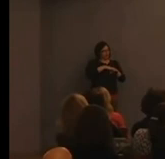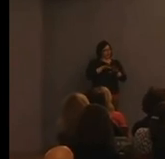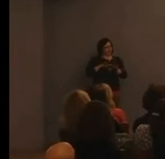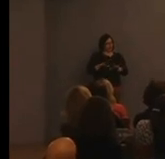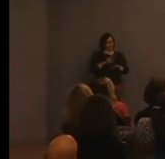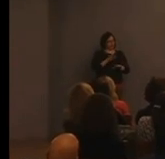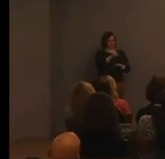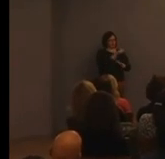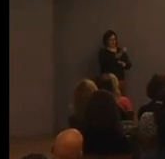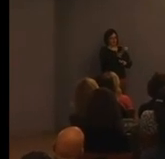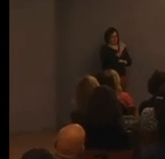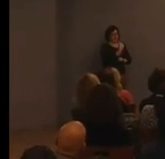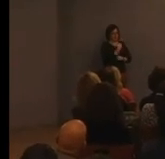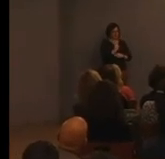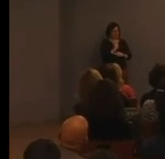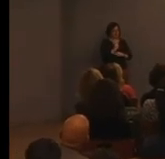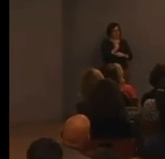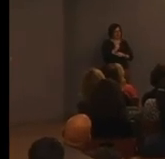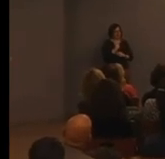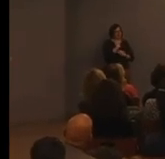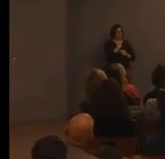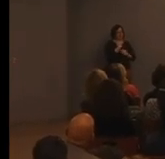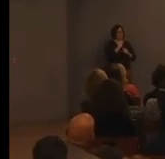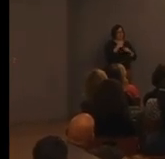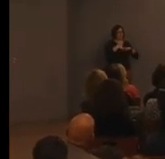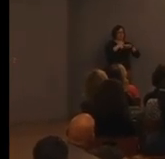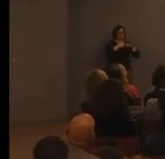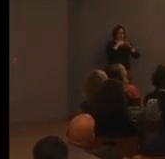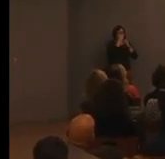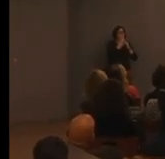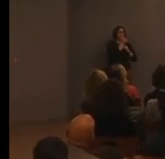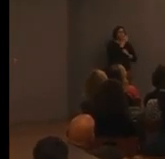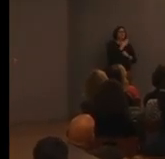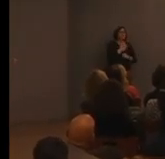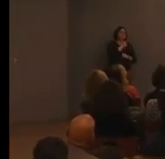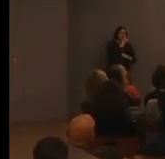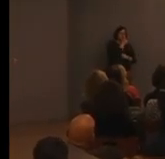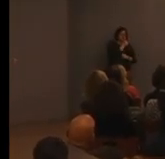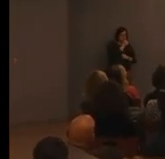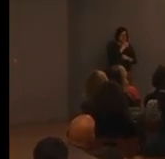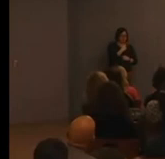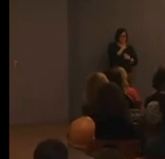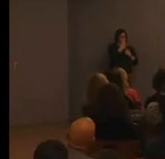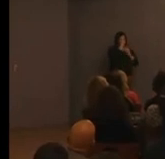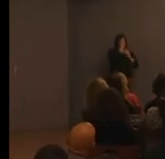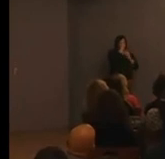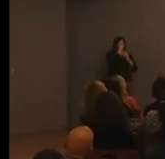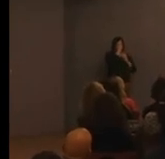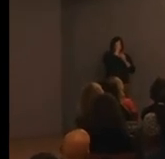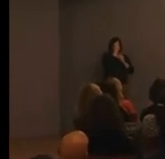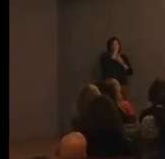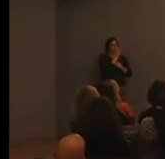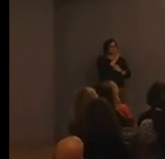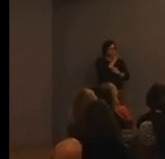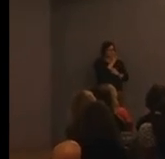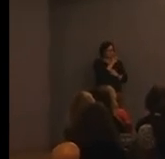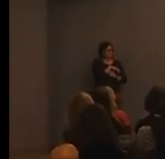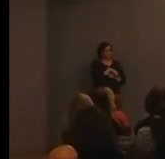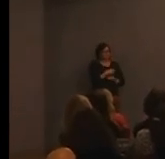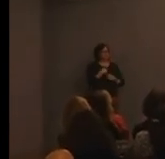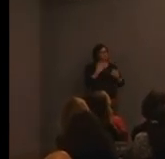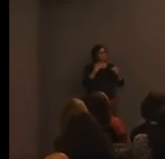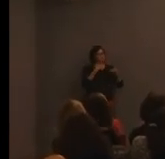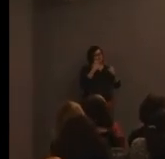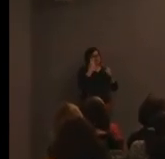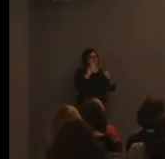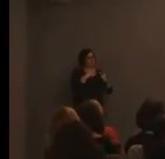board. Captionists are typically positioned towards the front of the room with a view of both the board and the instructor. At the start of the semester, other students in